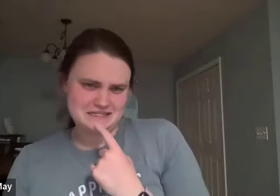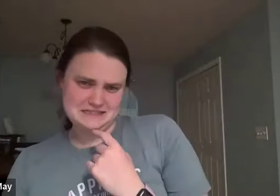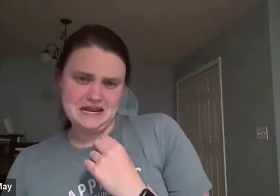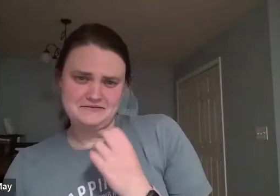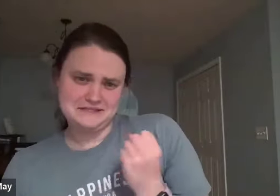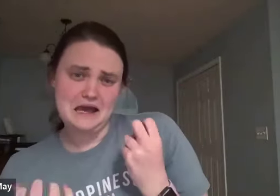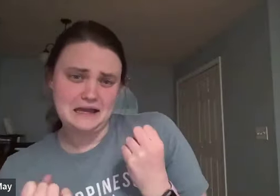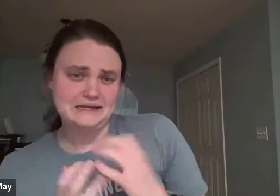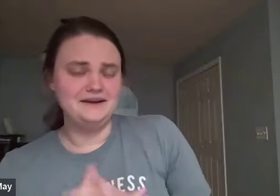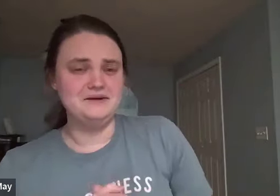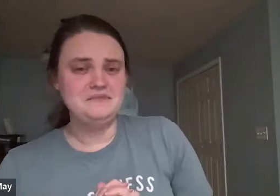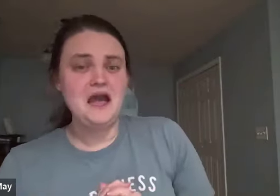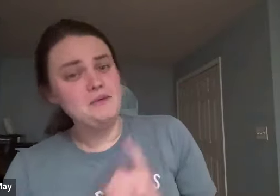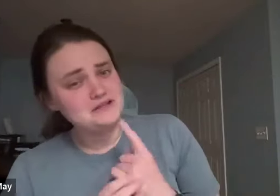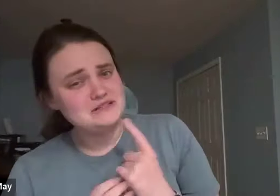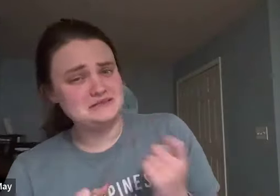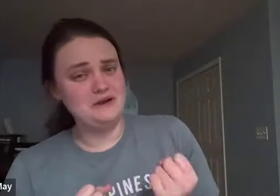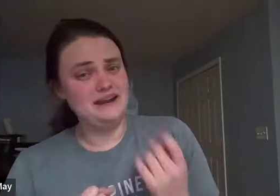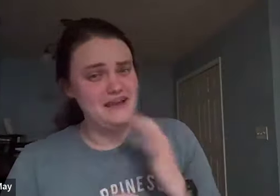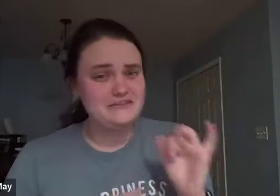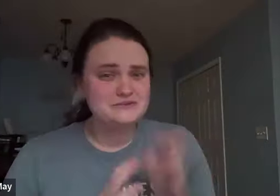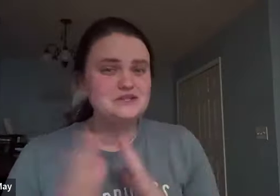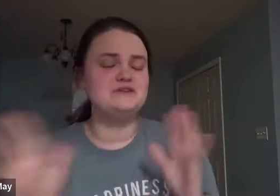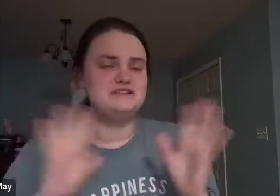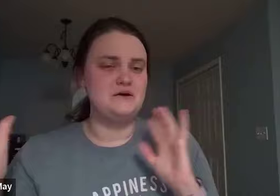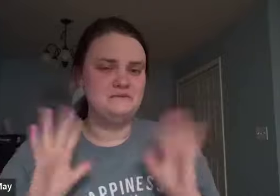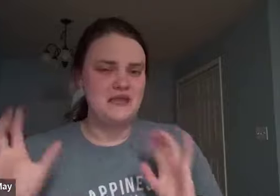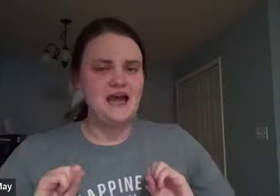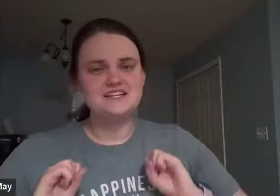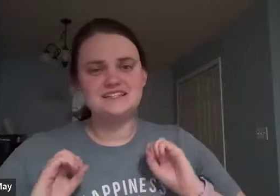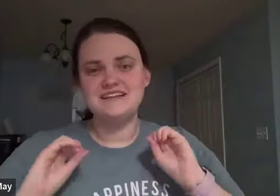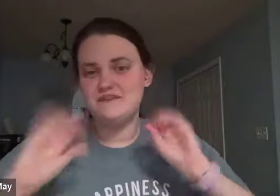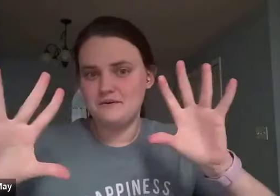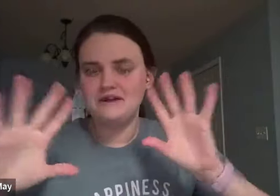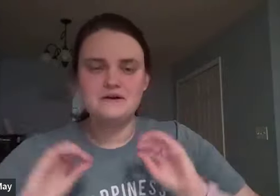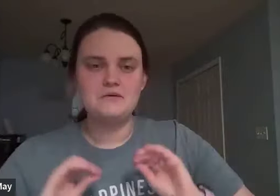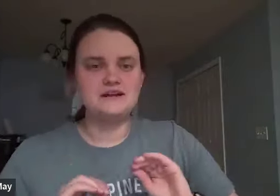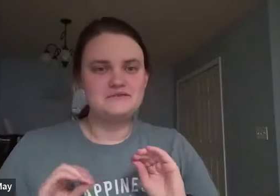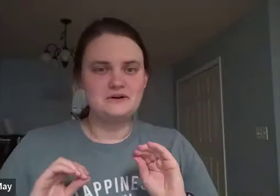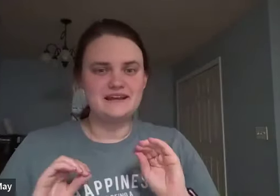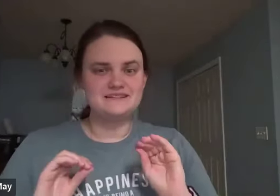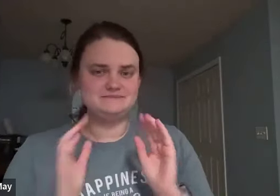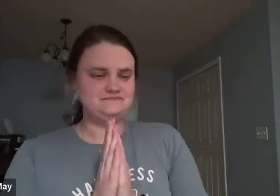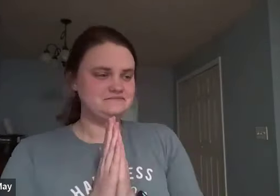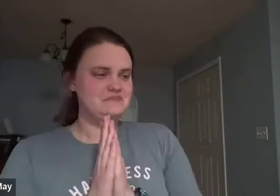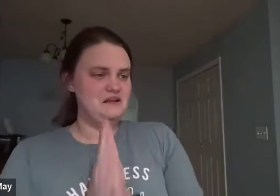That doesn't have a sign. I'm also disappointed. I like them too. And so I just like to give everyone a fair warning beforehand.